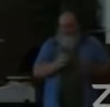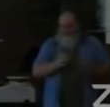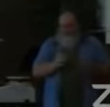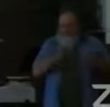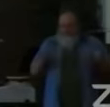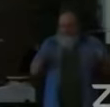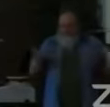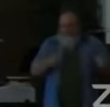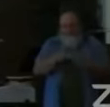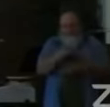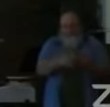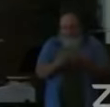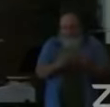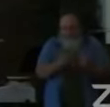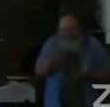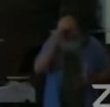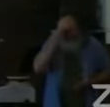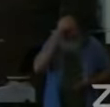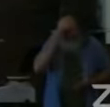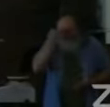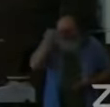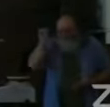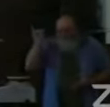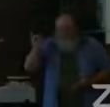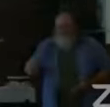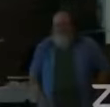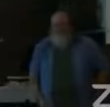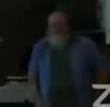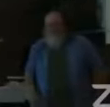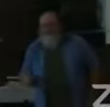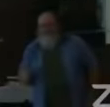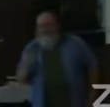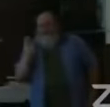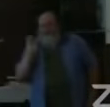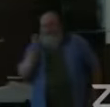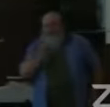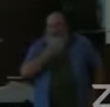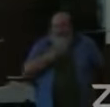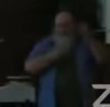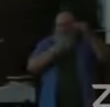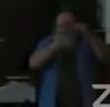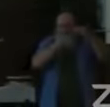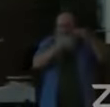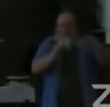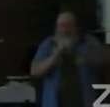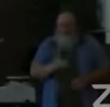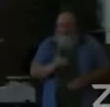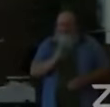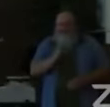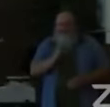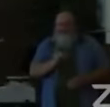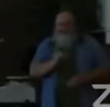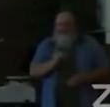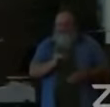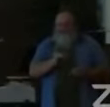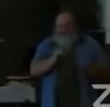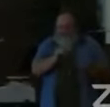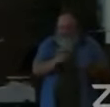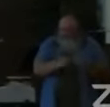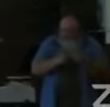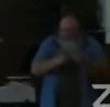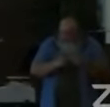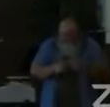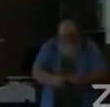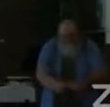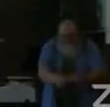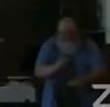we boast in the hope of the glory of God. If our hope is based on God's glory, our hope is secure.